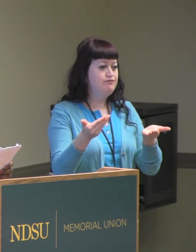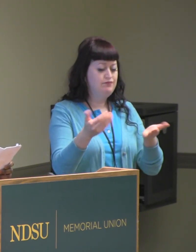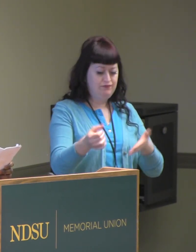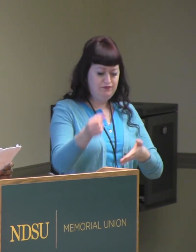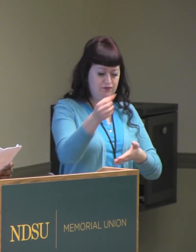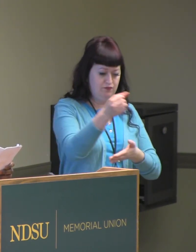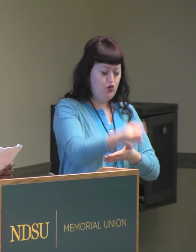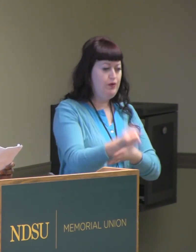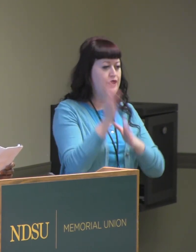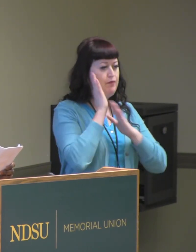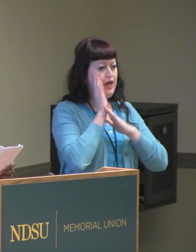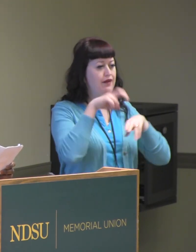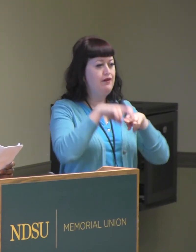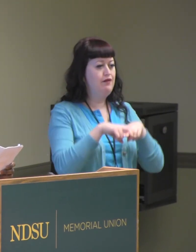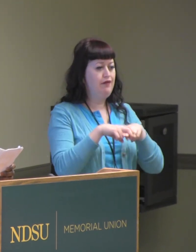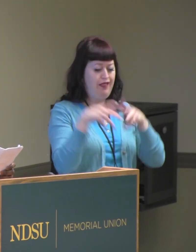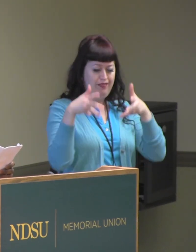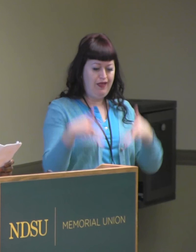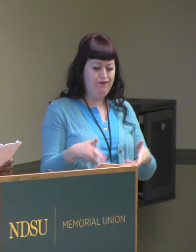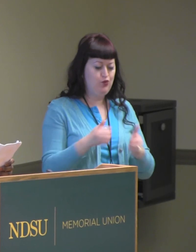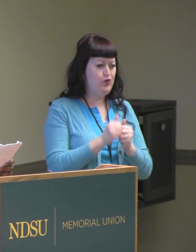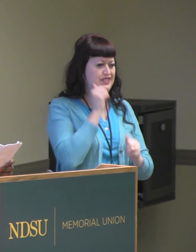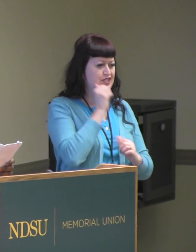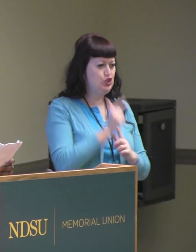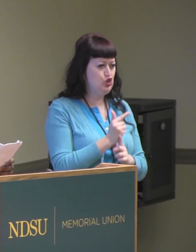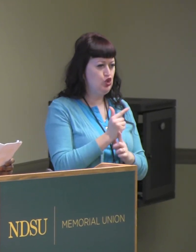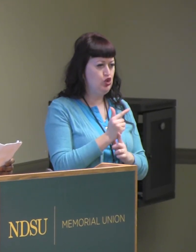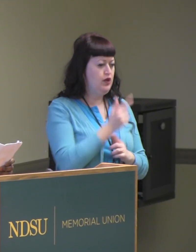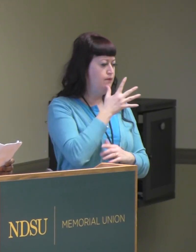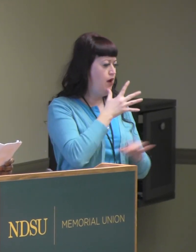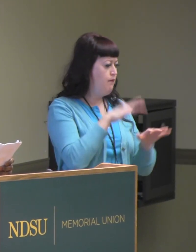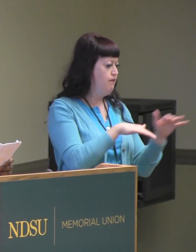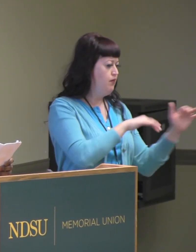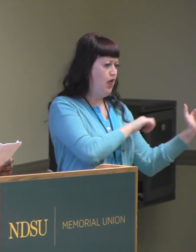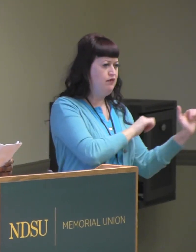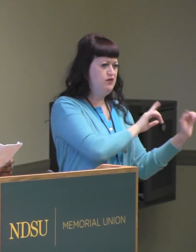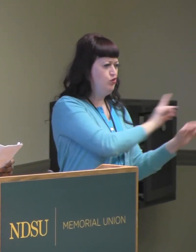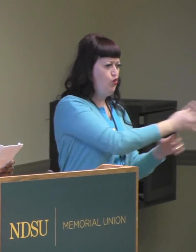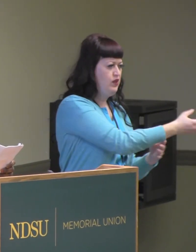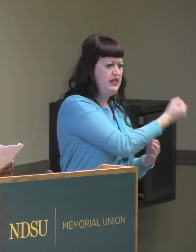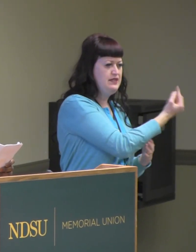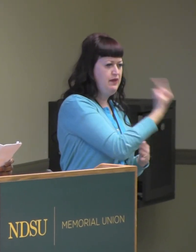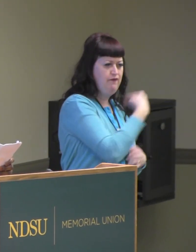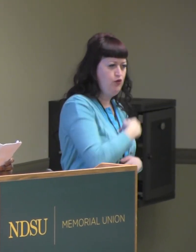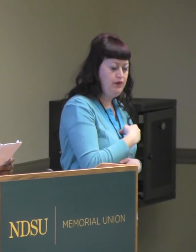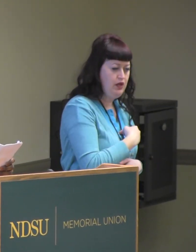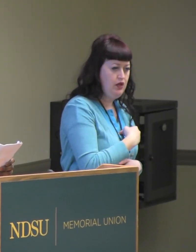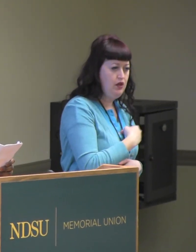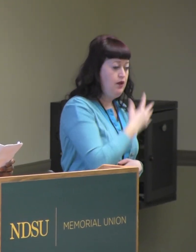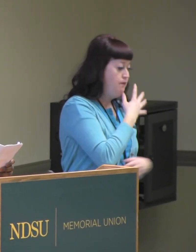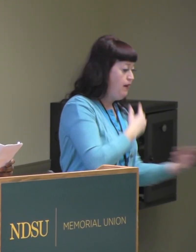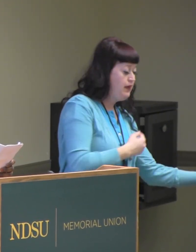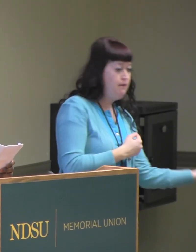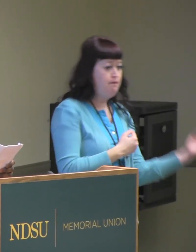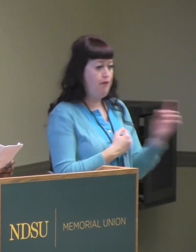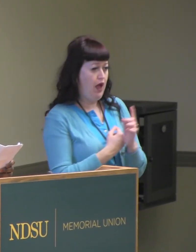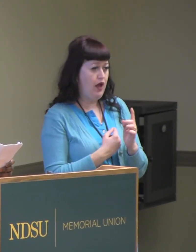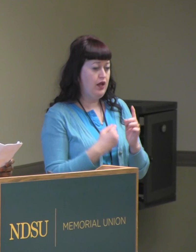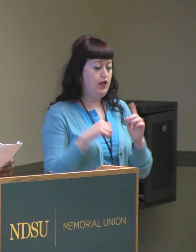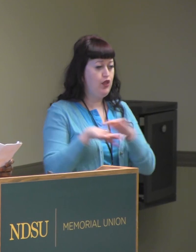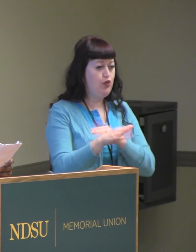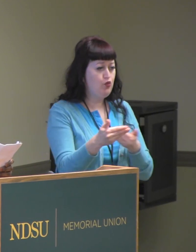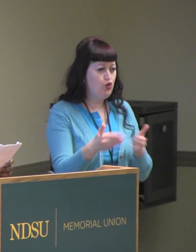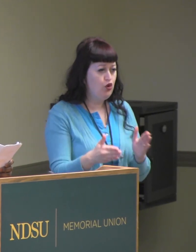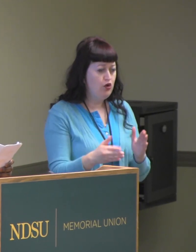me on the bed and left me with her sister while she went outside to get something for me. When she got back into the room,